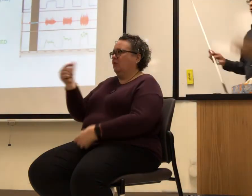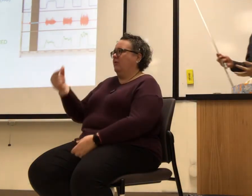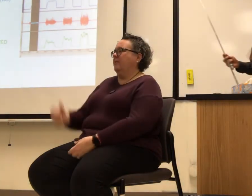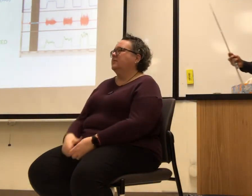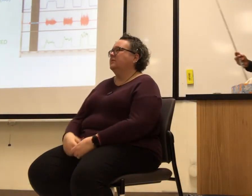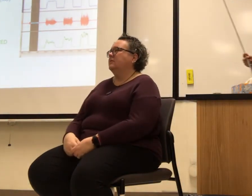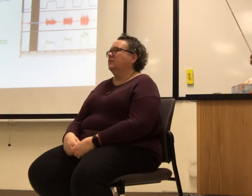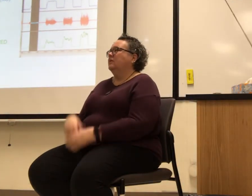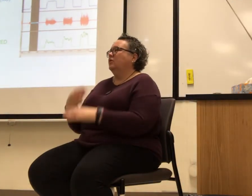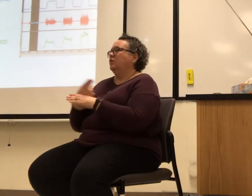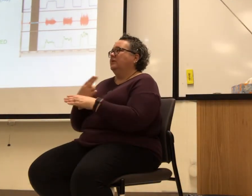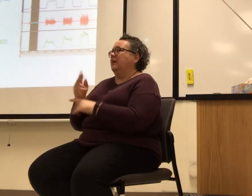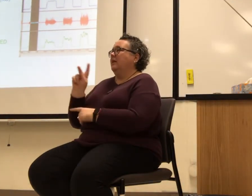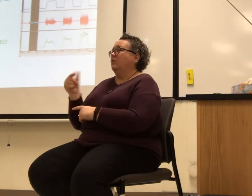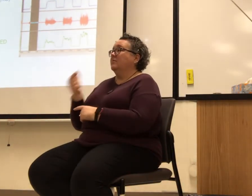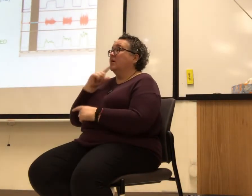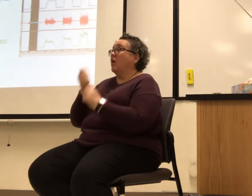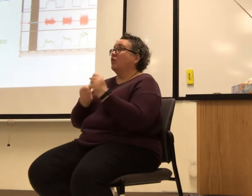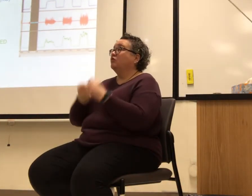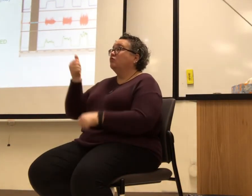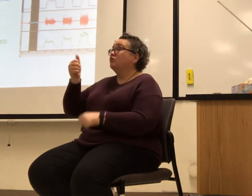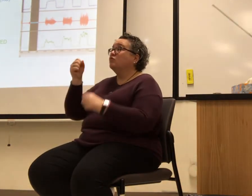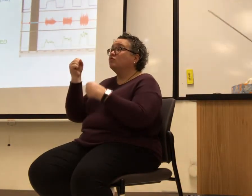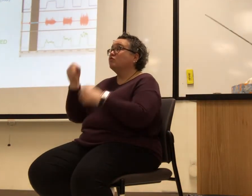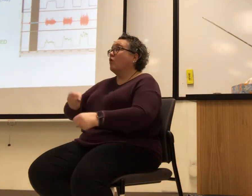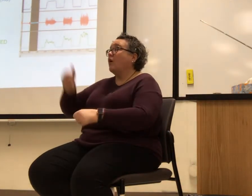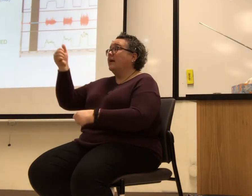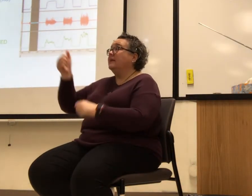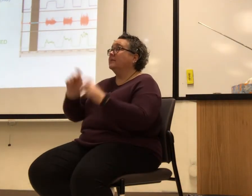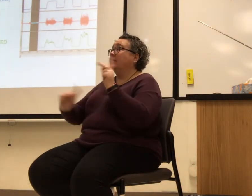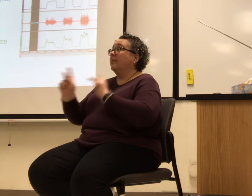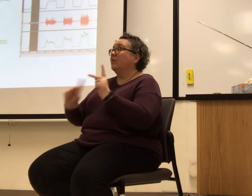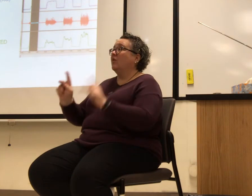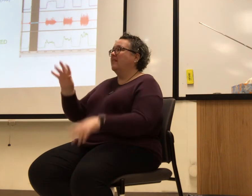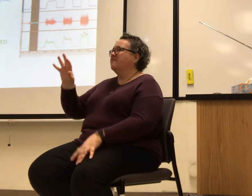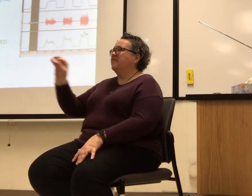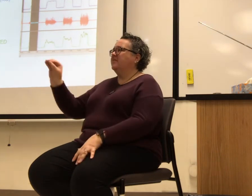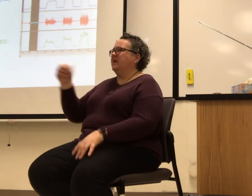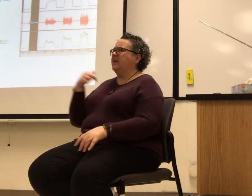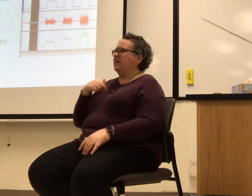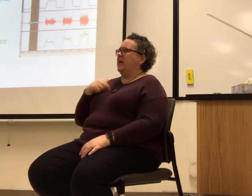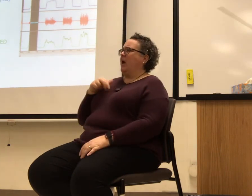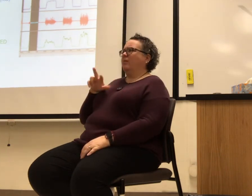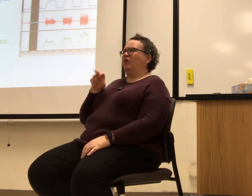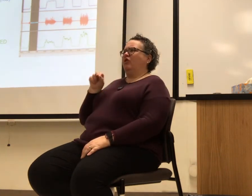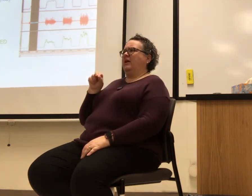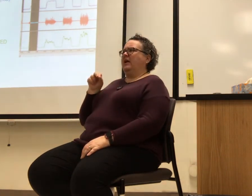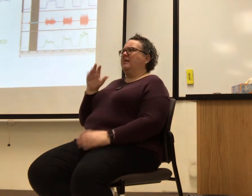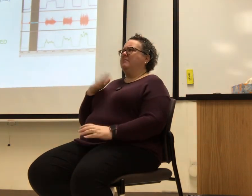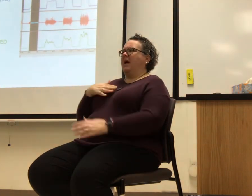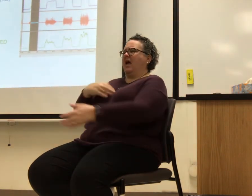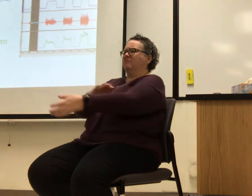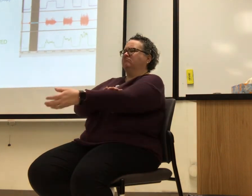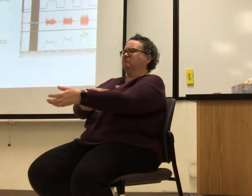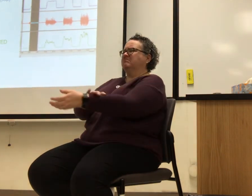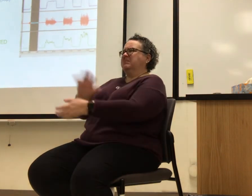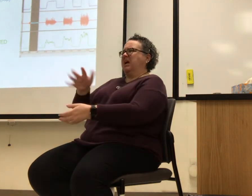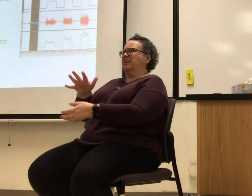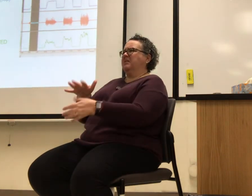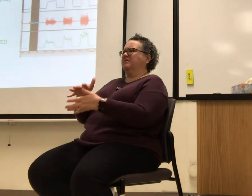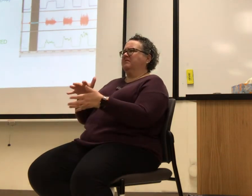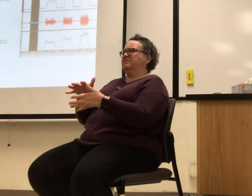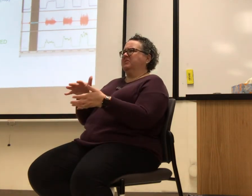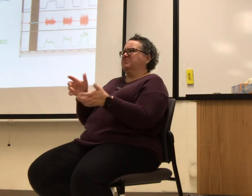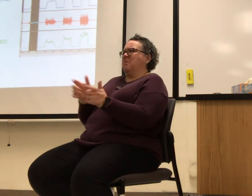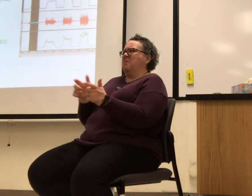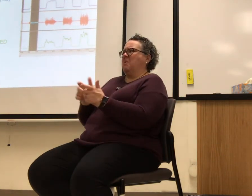The strongest people, 50. I'm like 30, kind of small forearms. And one thing you could do, well, we're gonna